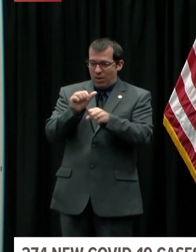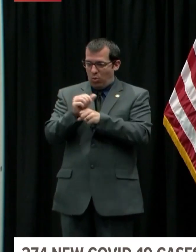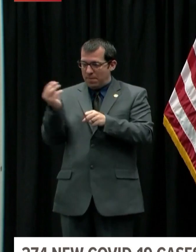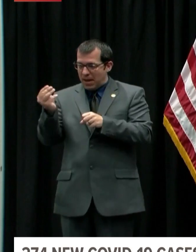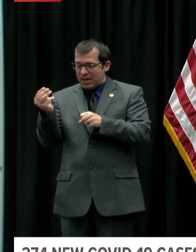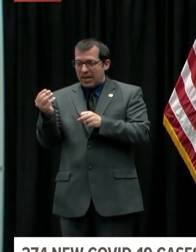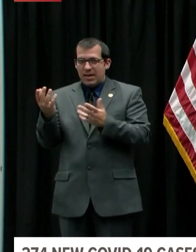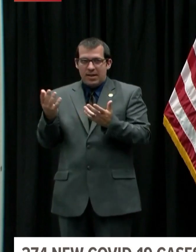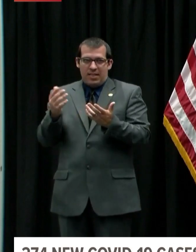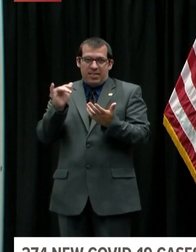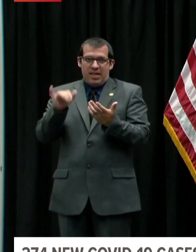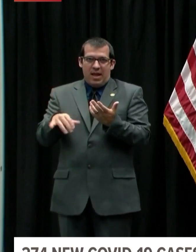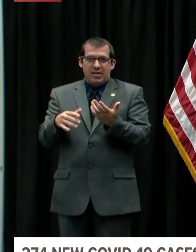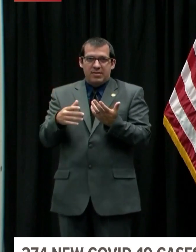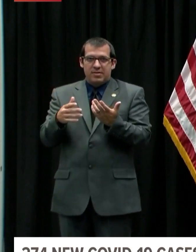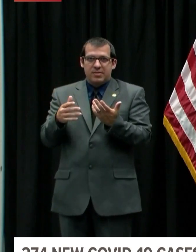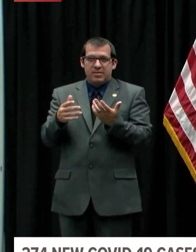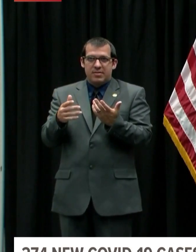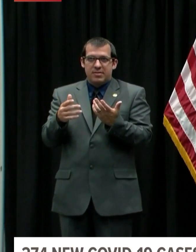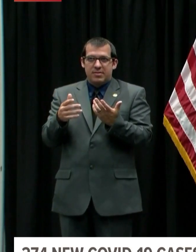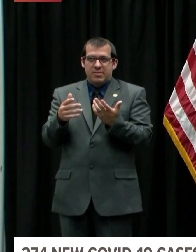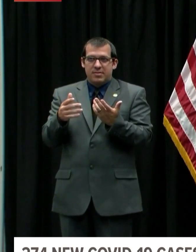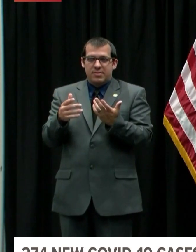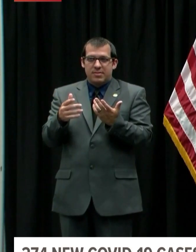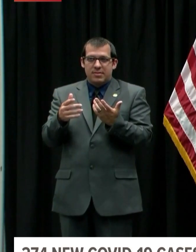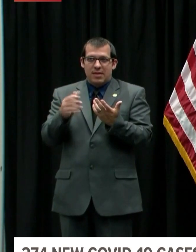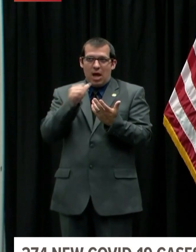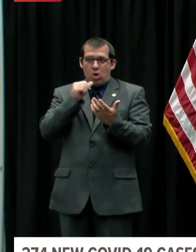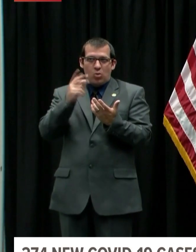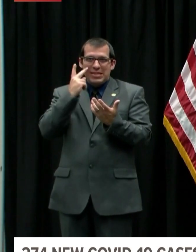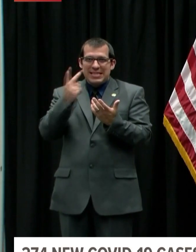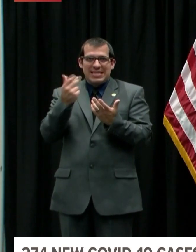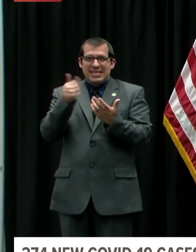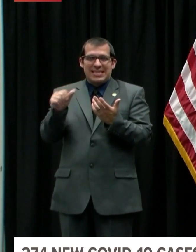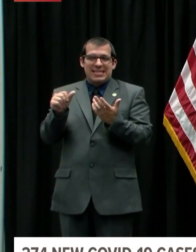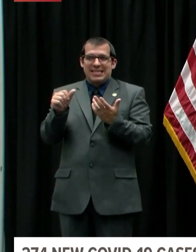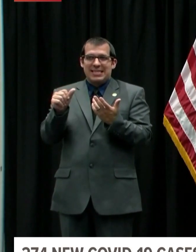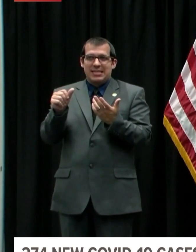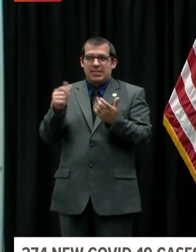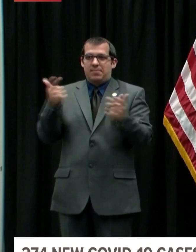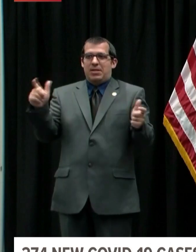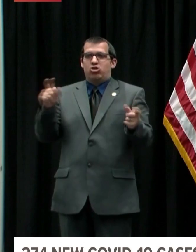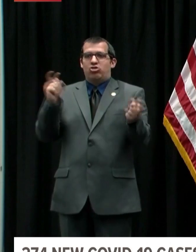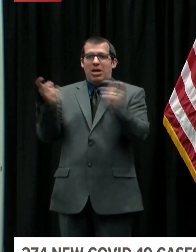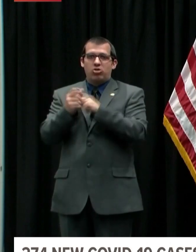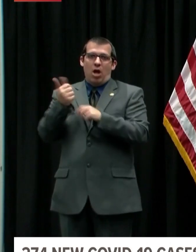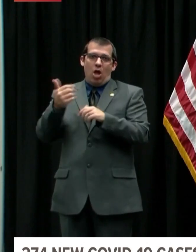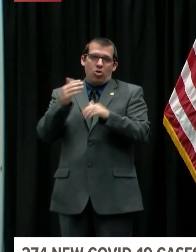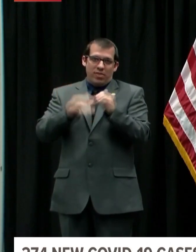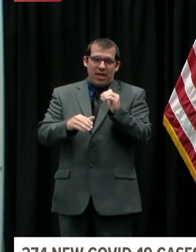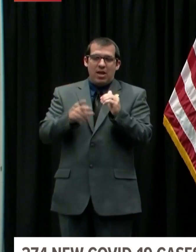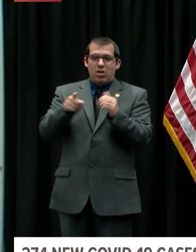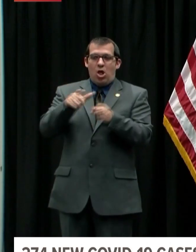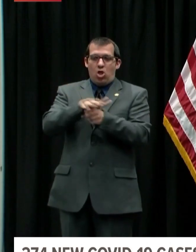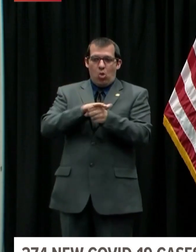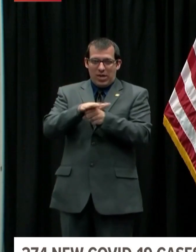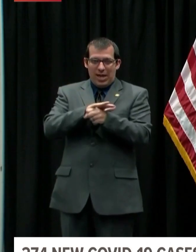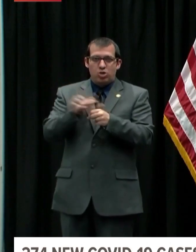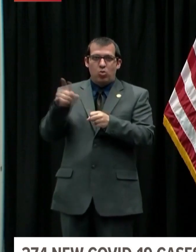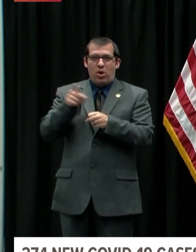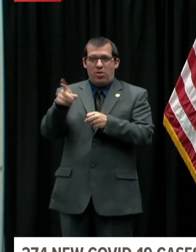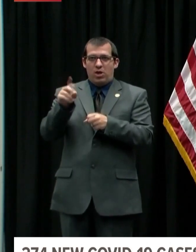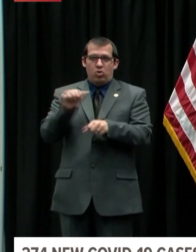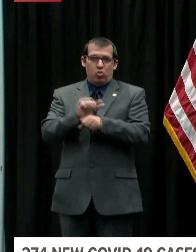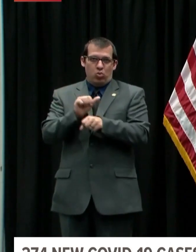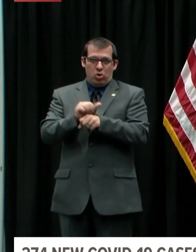Monday, and that's so I don't see any dramatic change there other than the location in which they